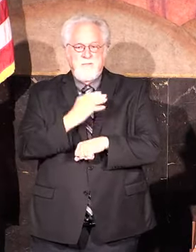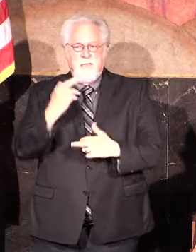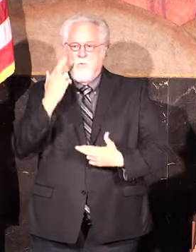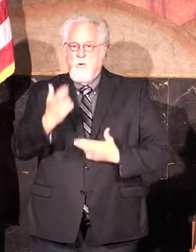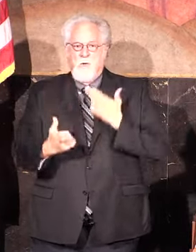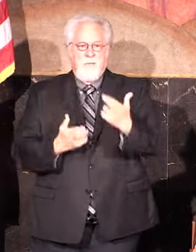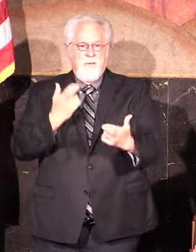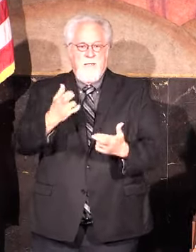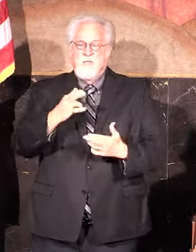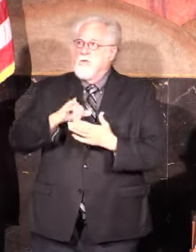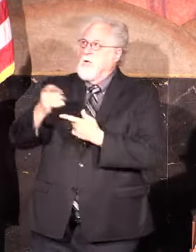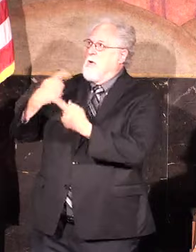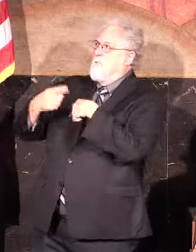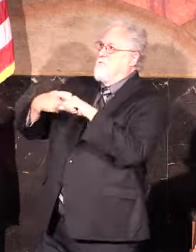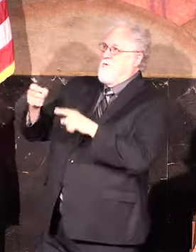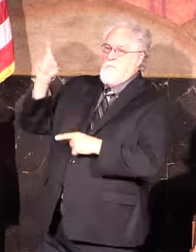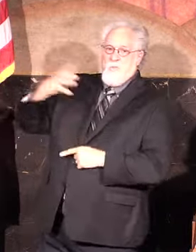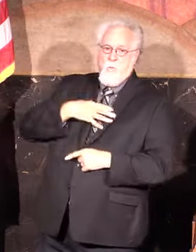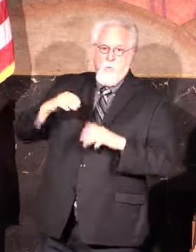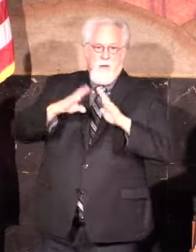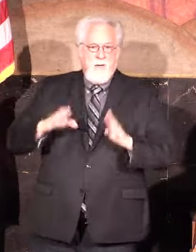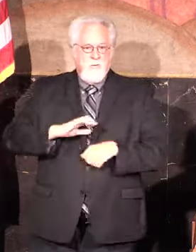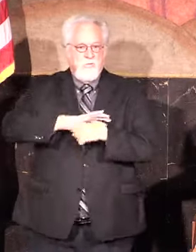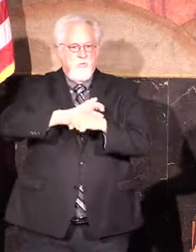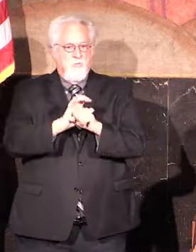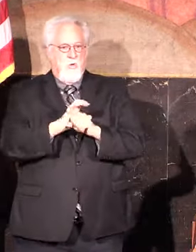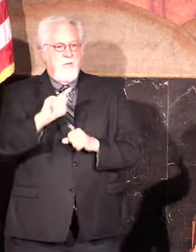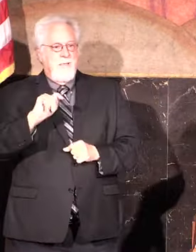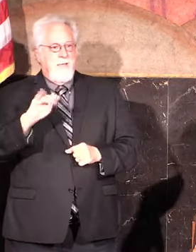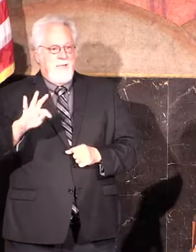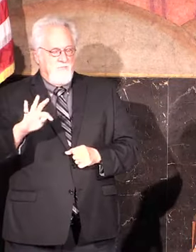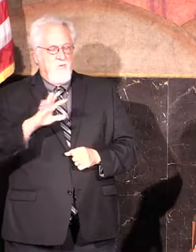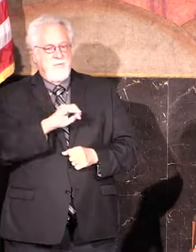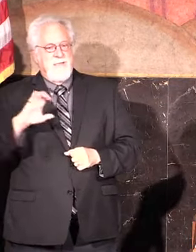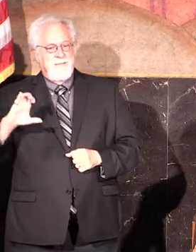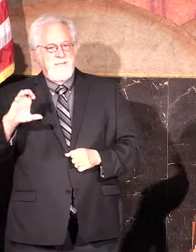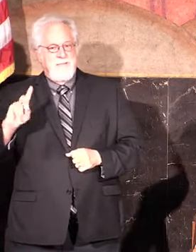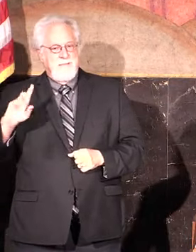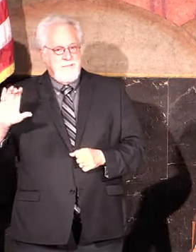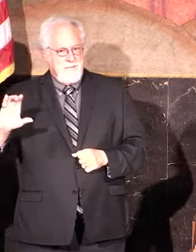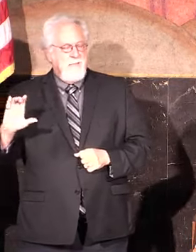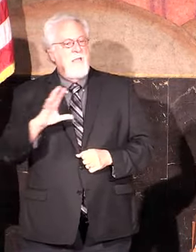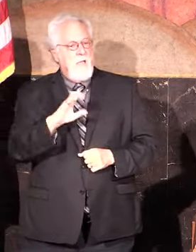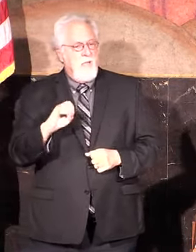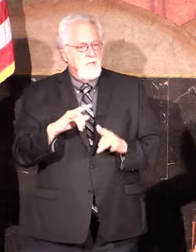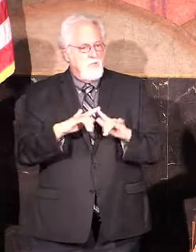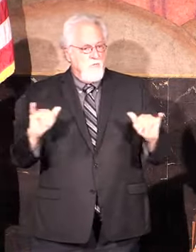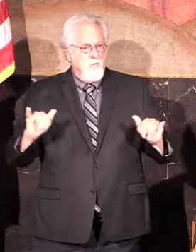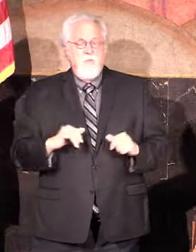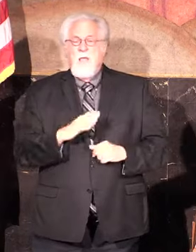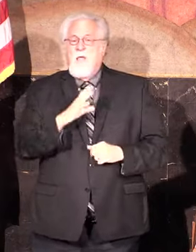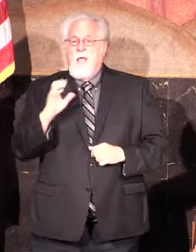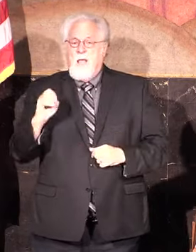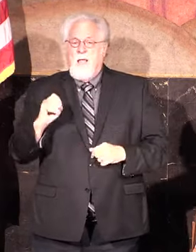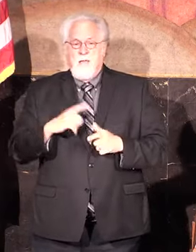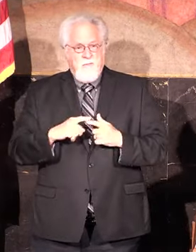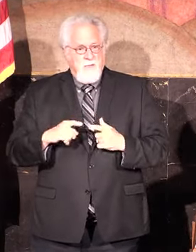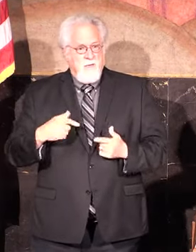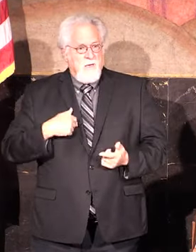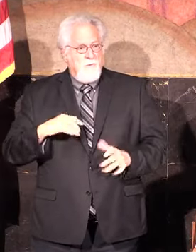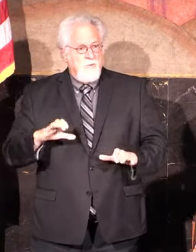come from the White House Coronavirus Task Force and the CDC and so forth, and that I'm doing